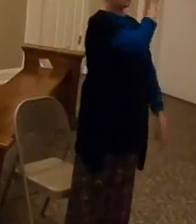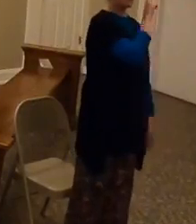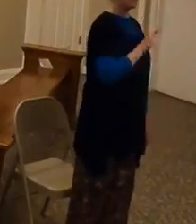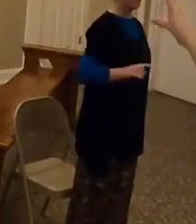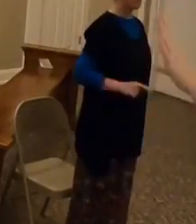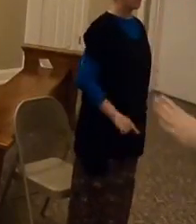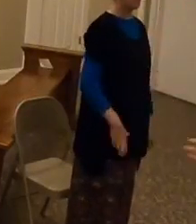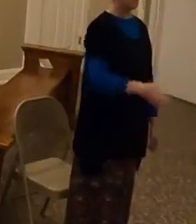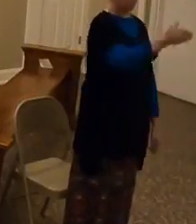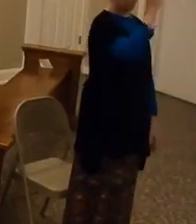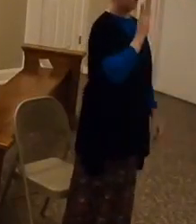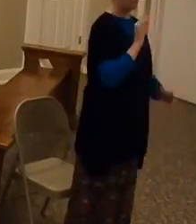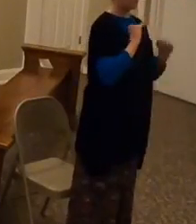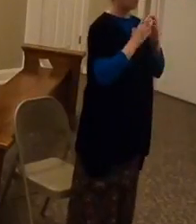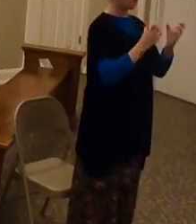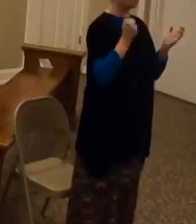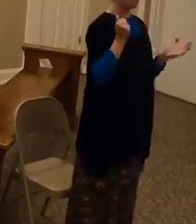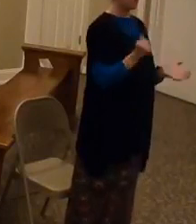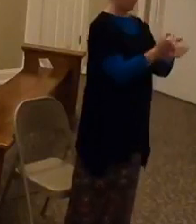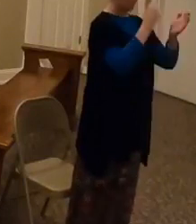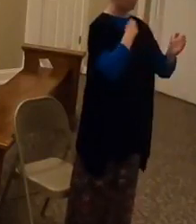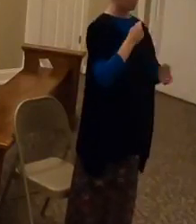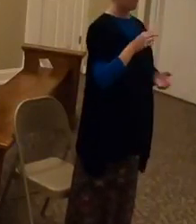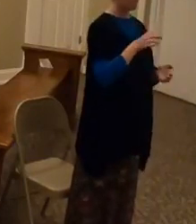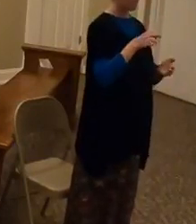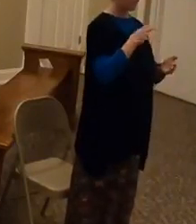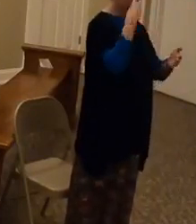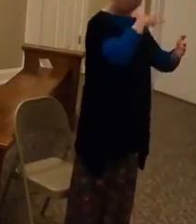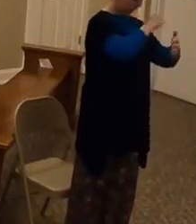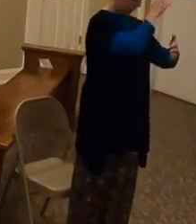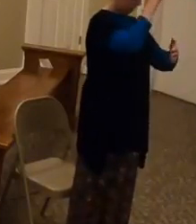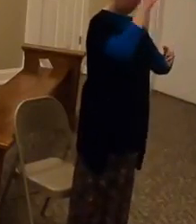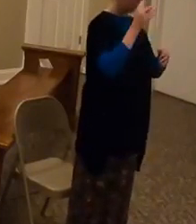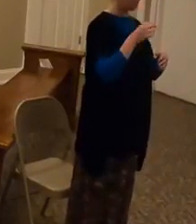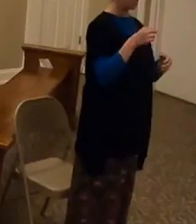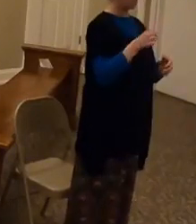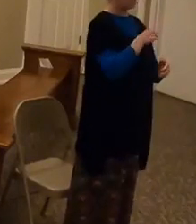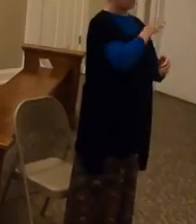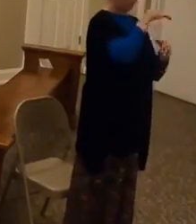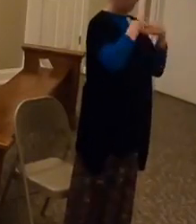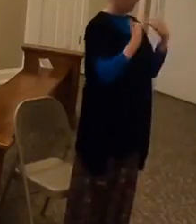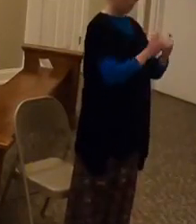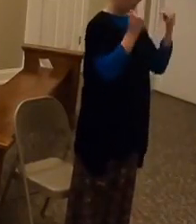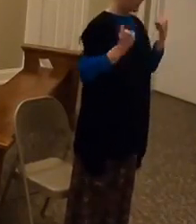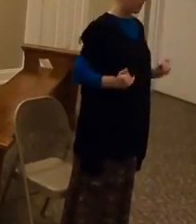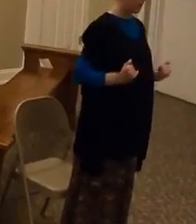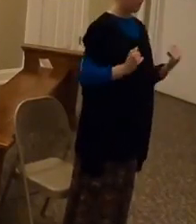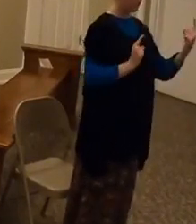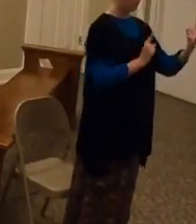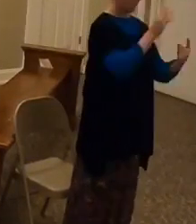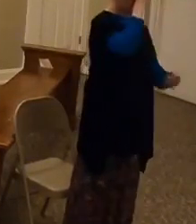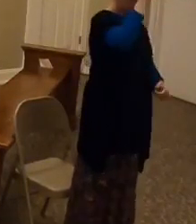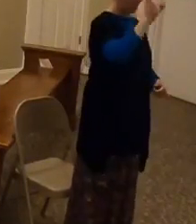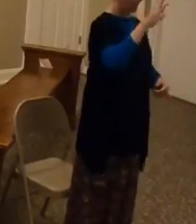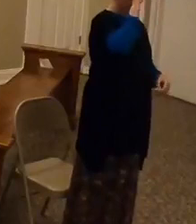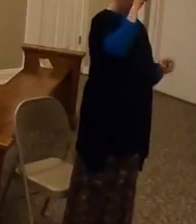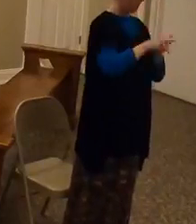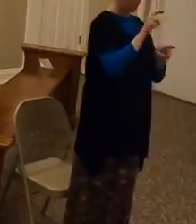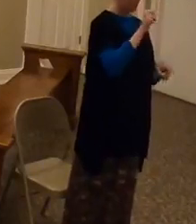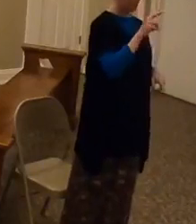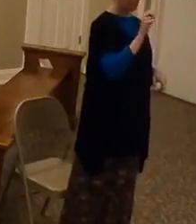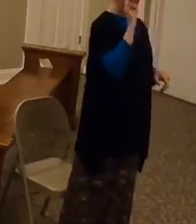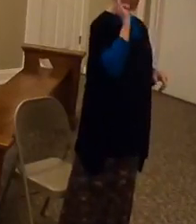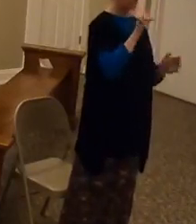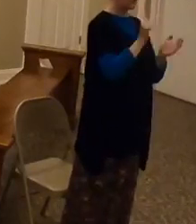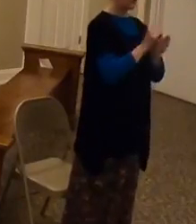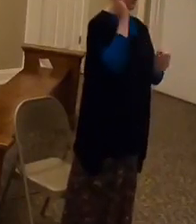Lord. God, I want you to help me, Lord. Search my soul. Come on, let's just search our hearts right now before Him. Amen. Brother Music preached